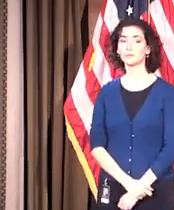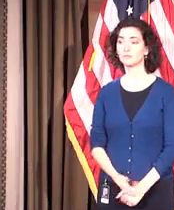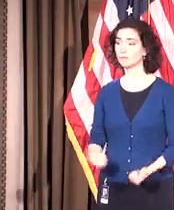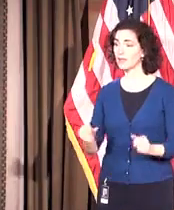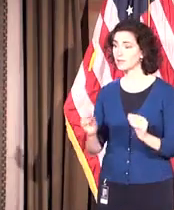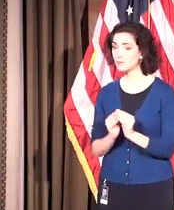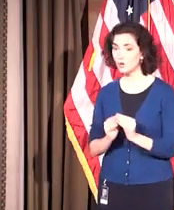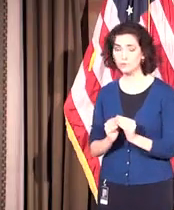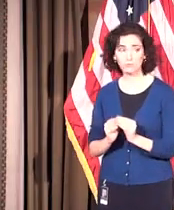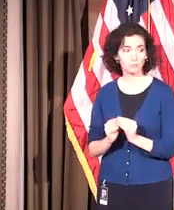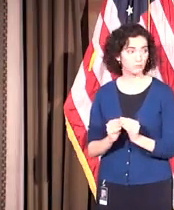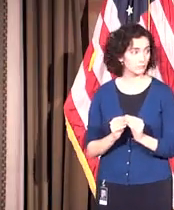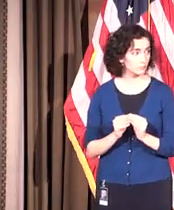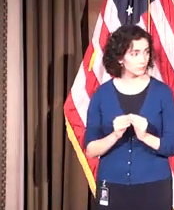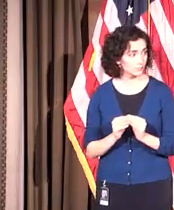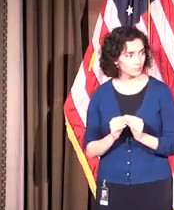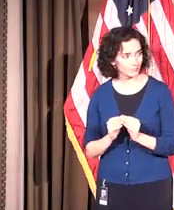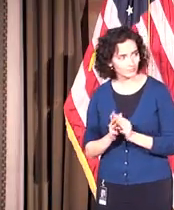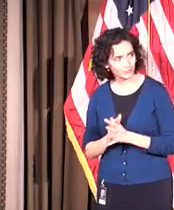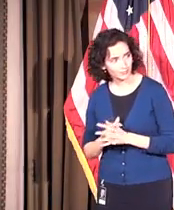Anything else?